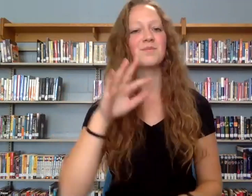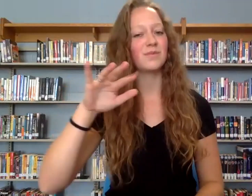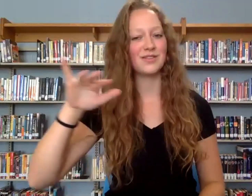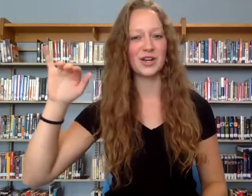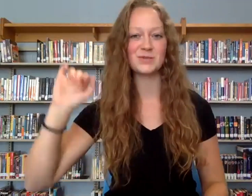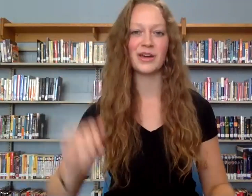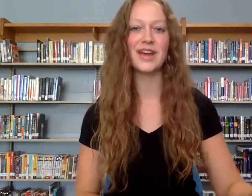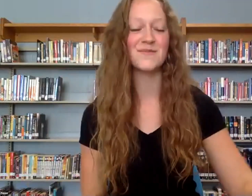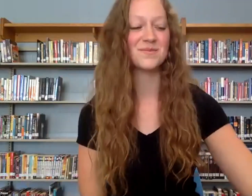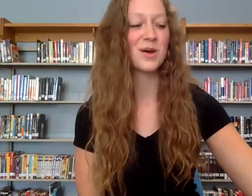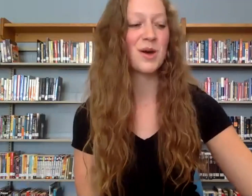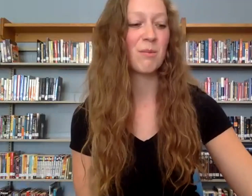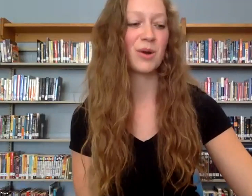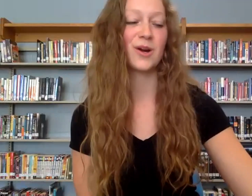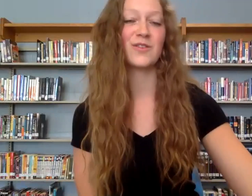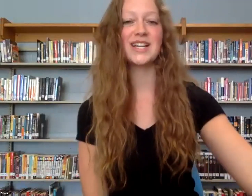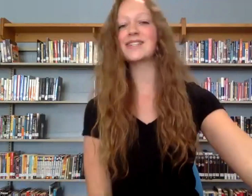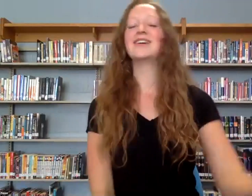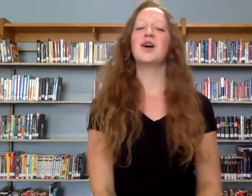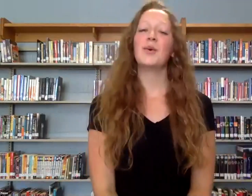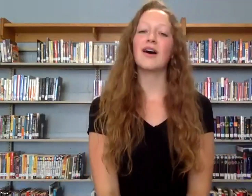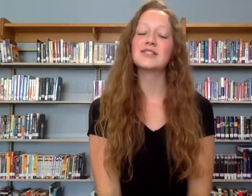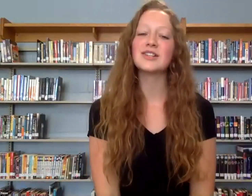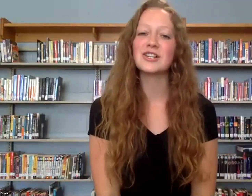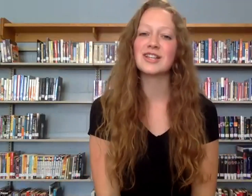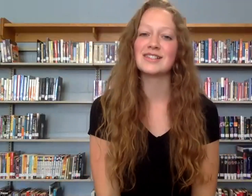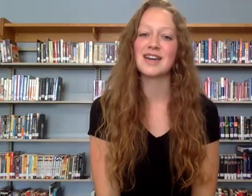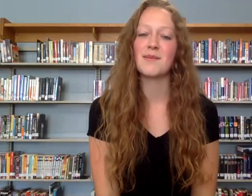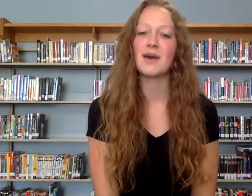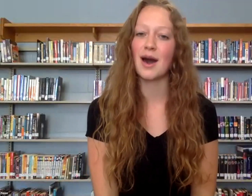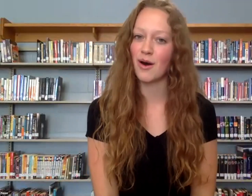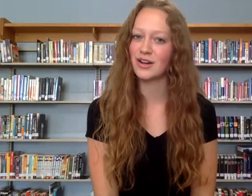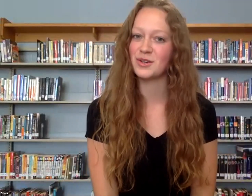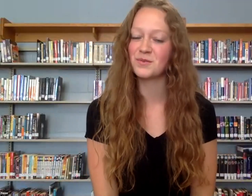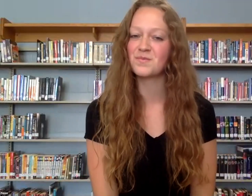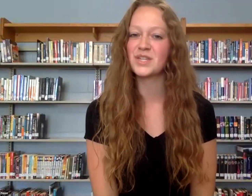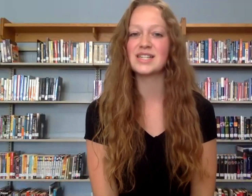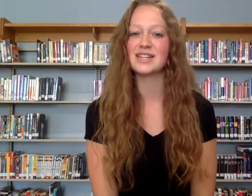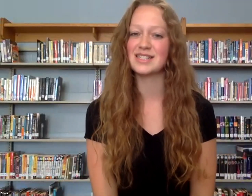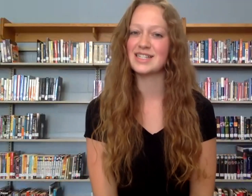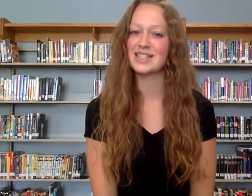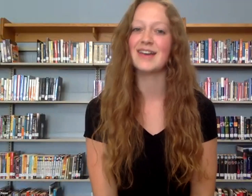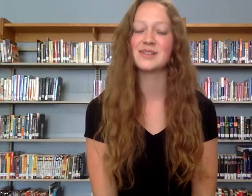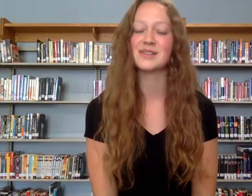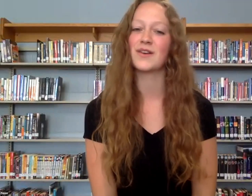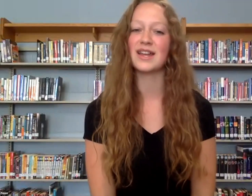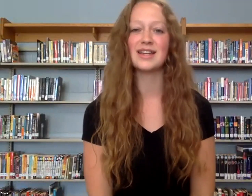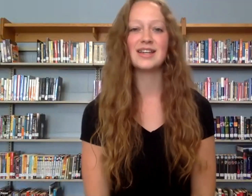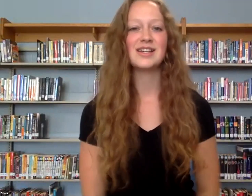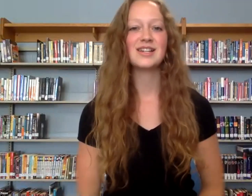then finger spell your name. Perfect. We also learned last time, how are you? Because that's a nice thing to ask someone, right? So this